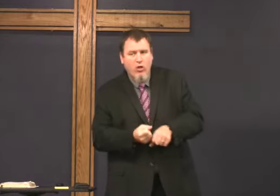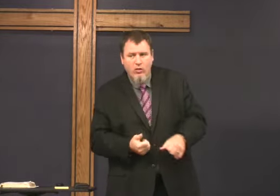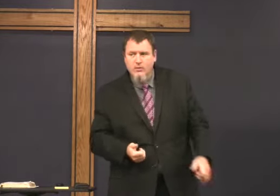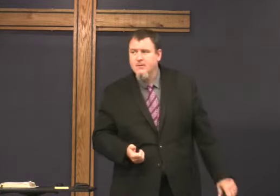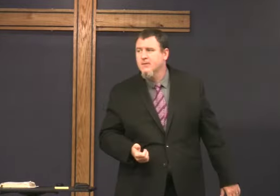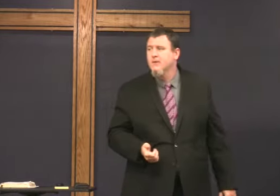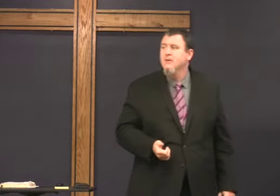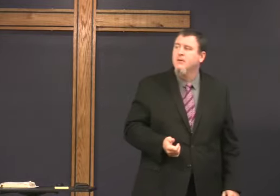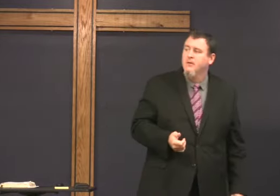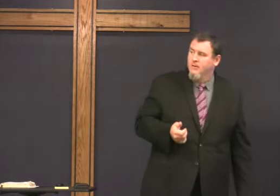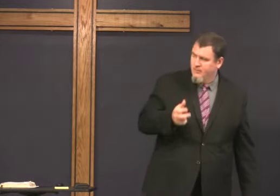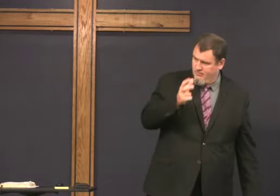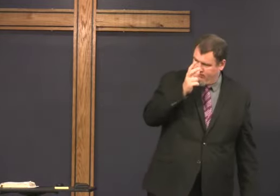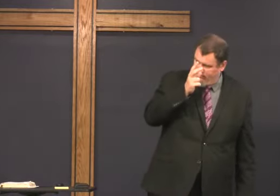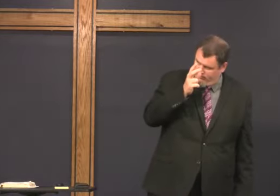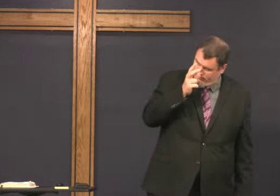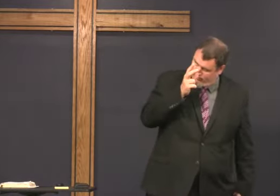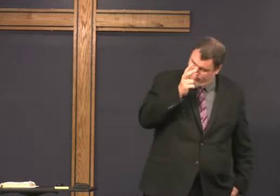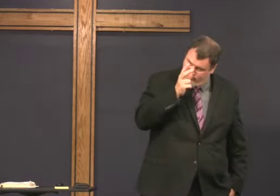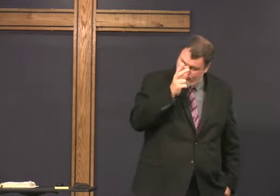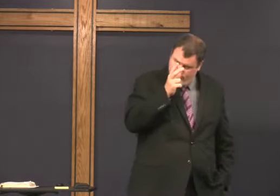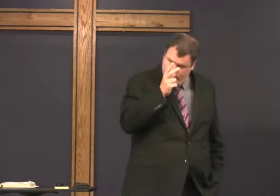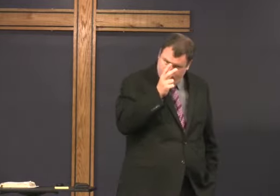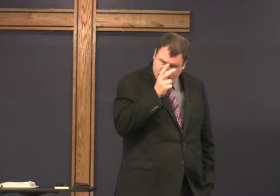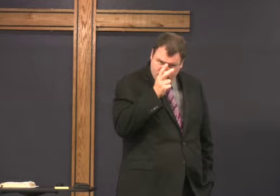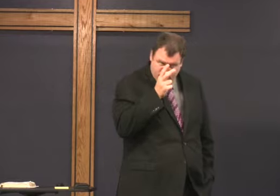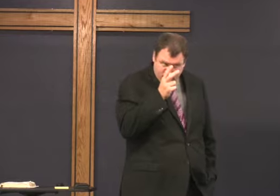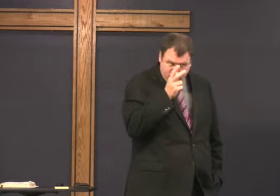And then I played baseball. I was